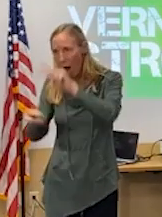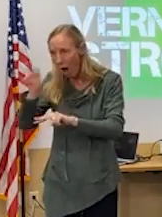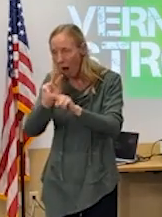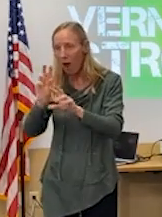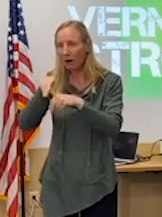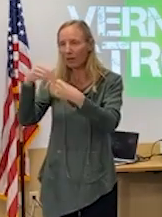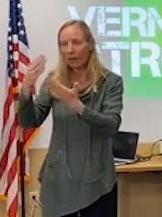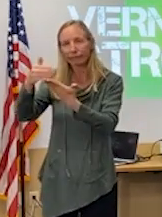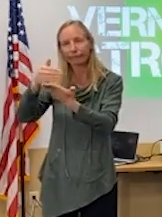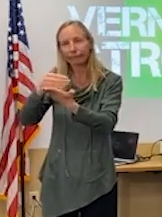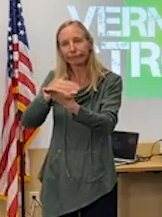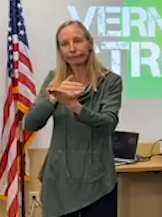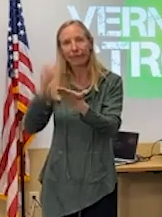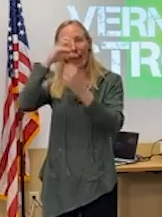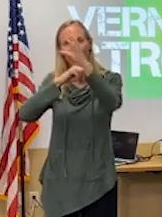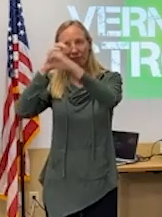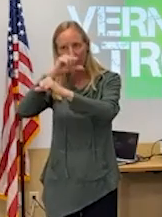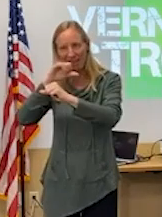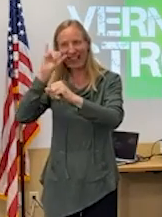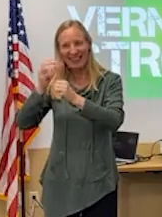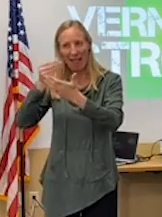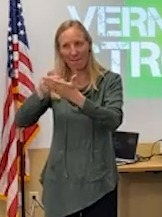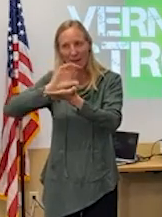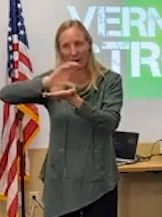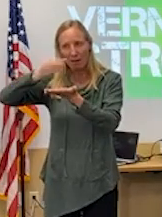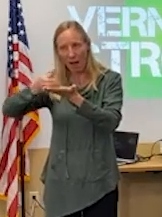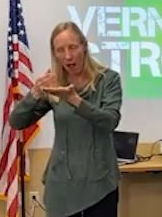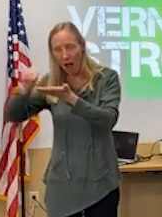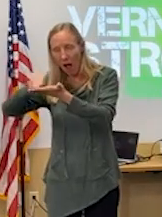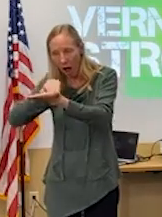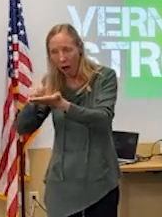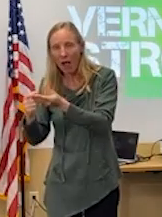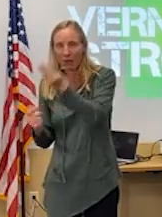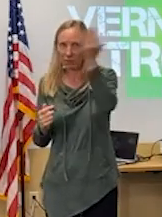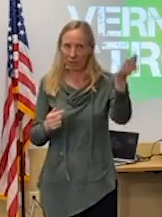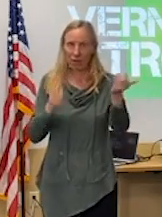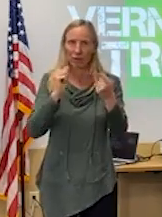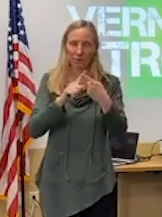grant applications. The list includes several types of